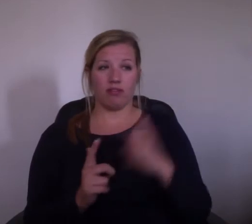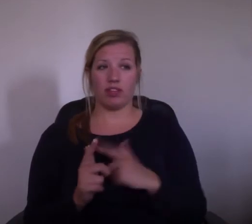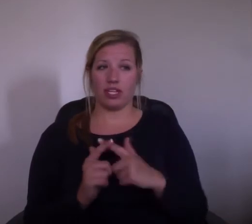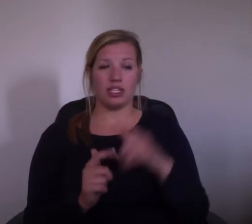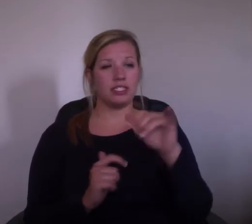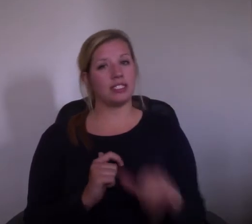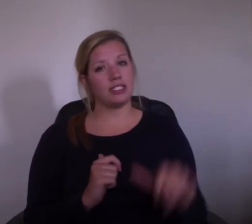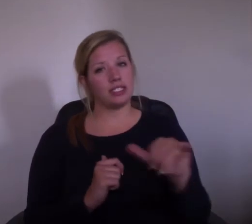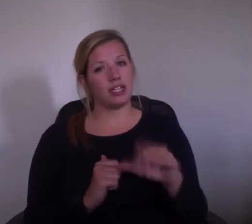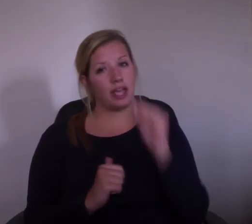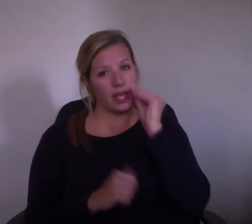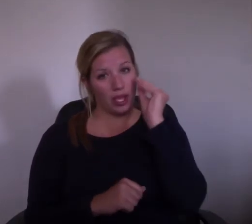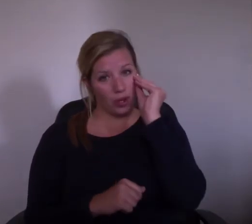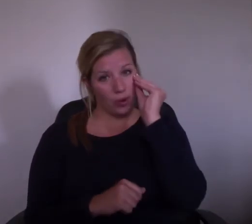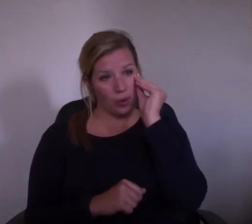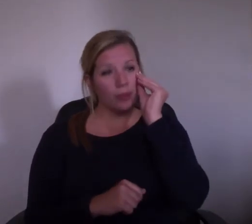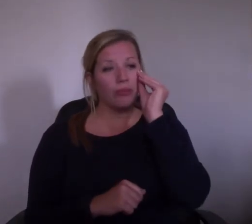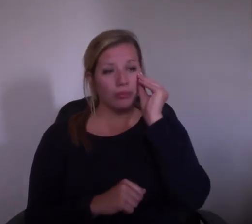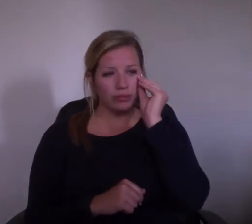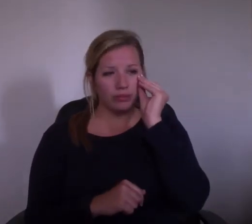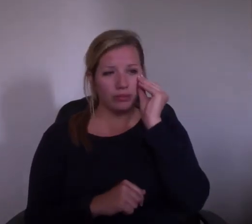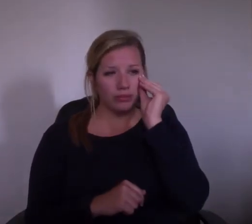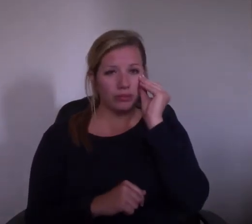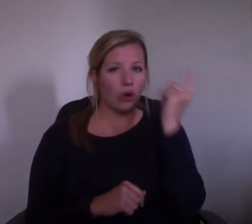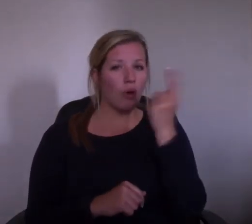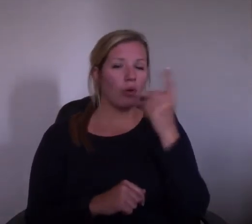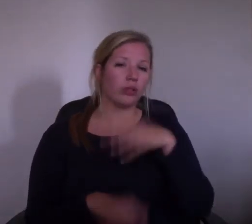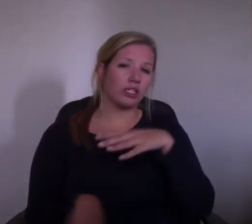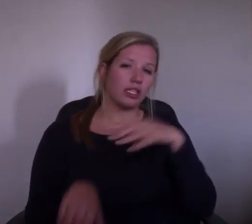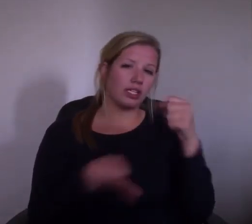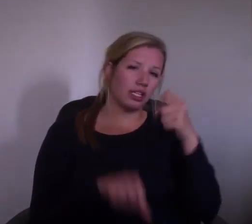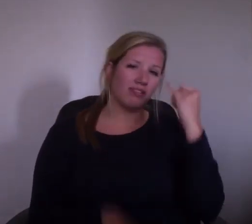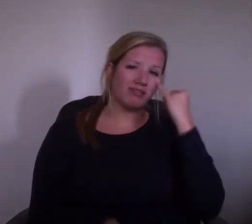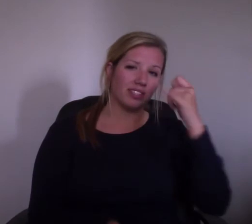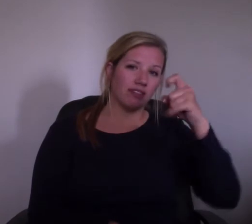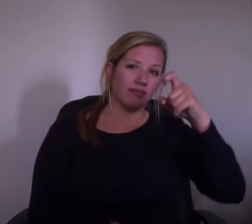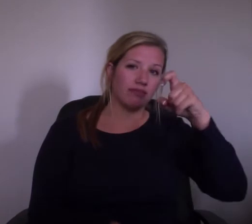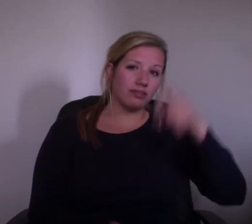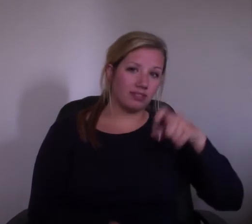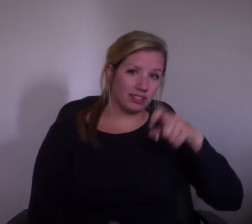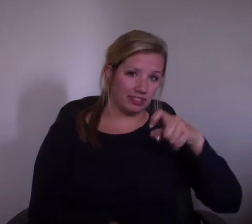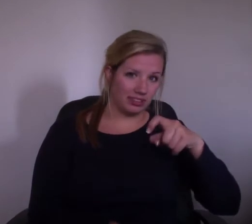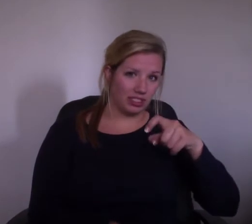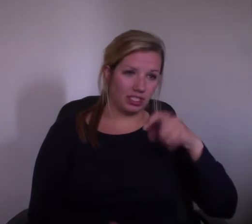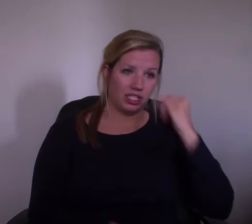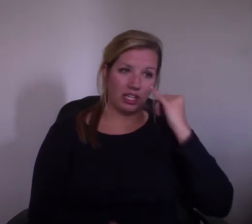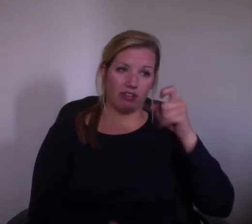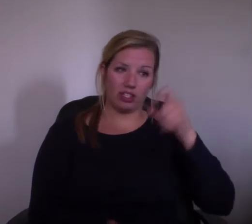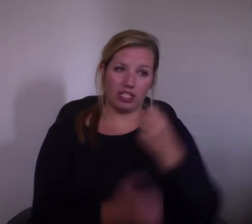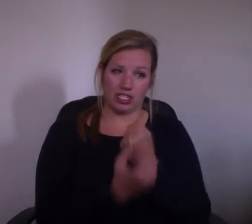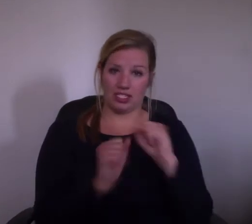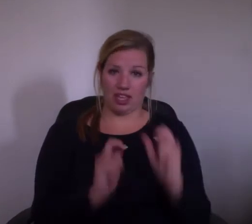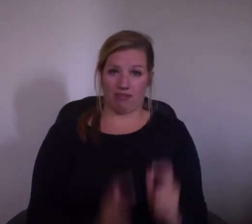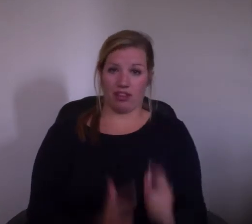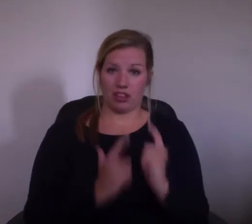home. Only evacuate when necessary in order to save your life or when ordered to do so by